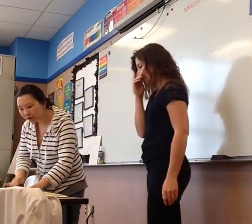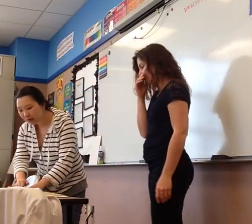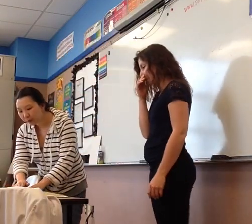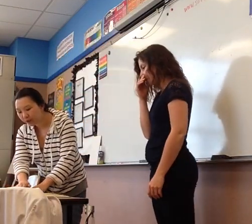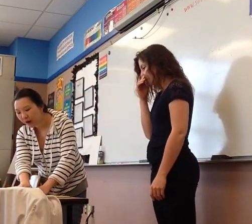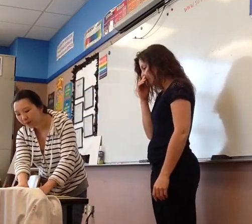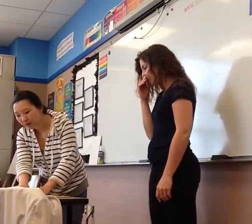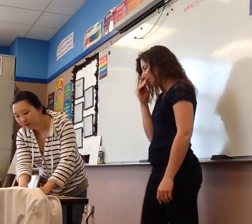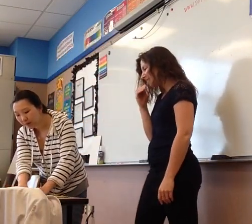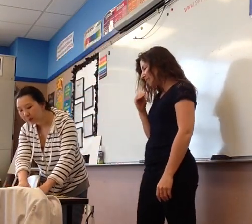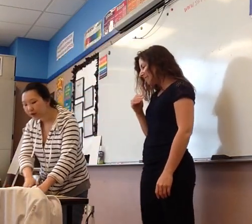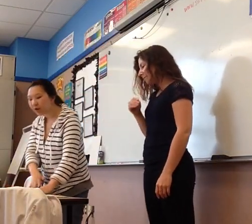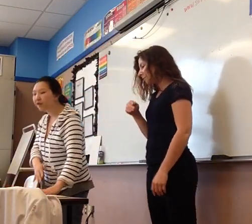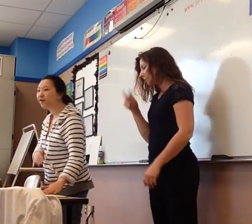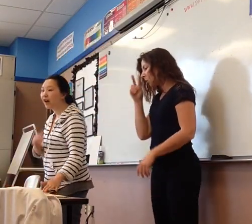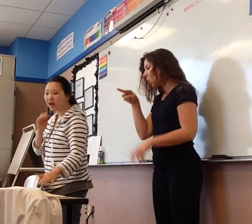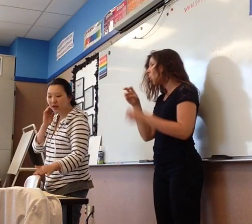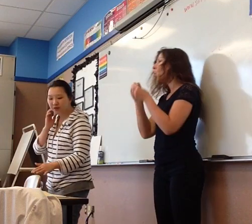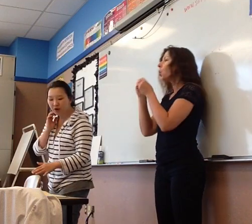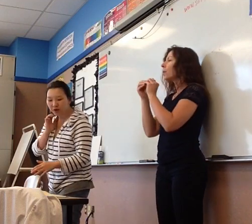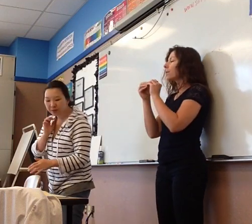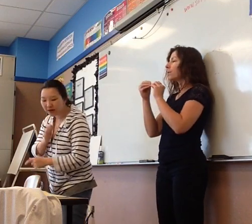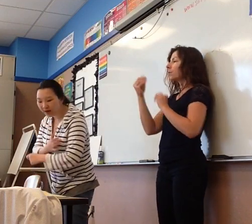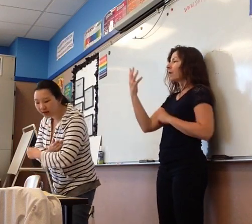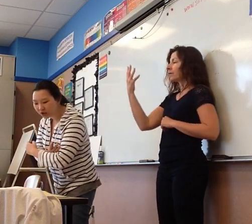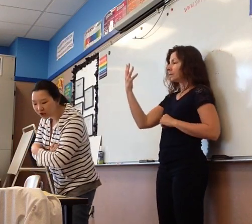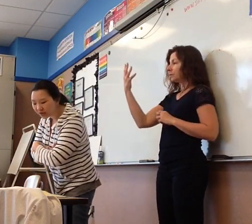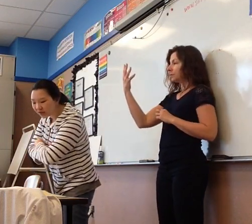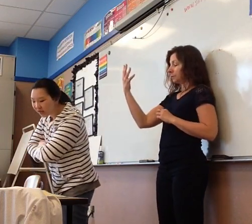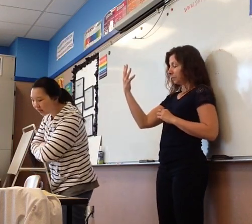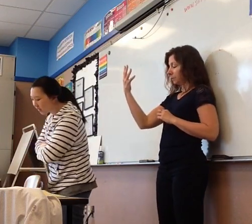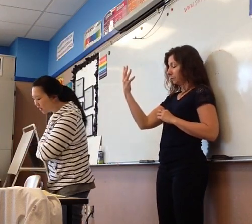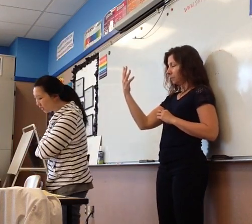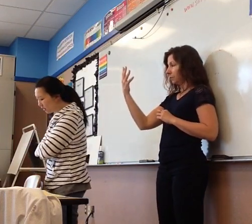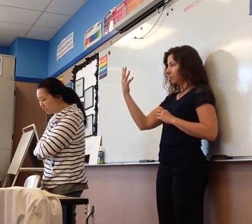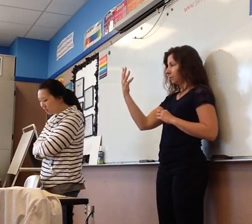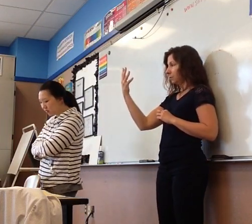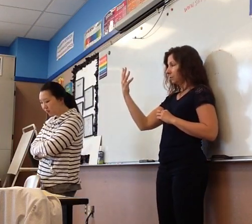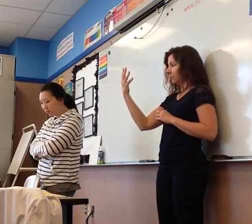And look at problem number 5 on page 6.